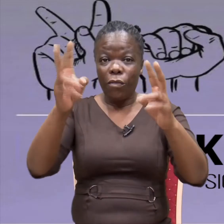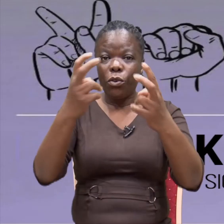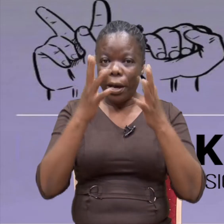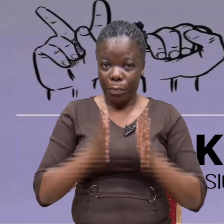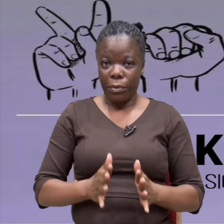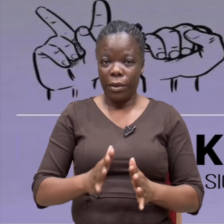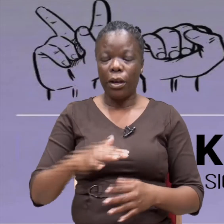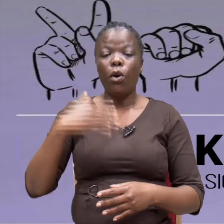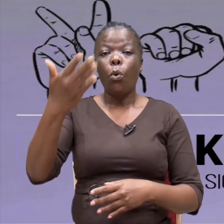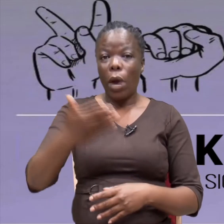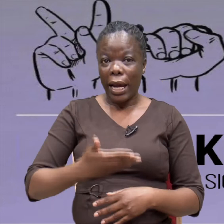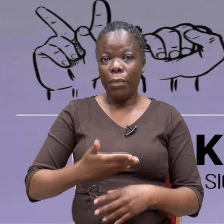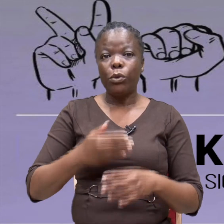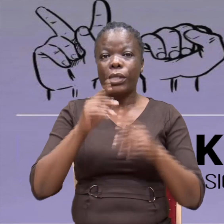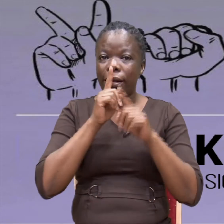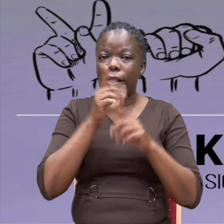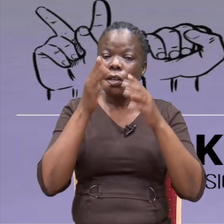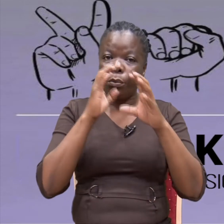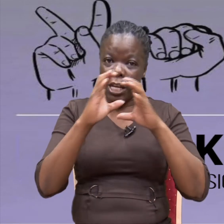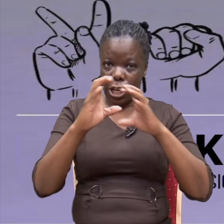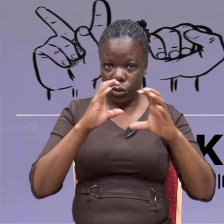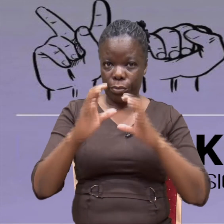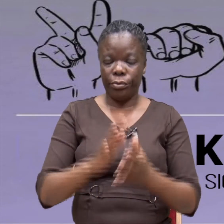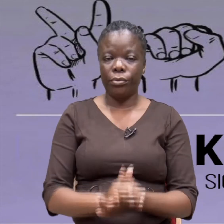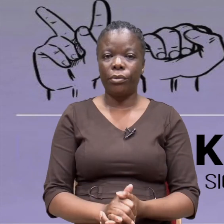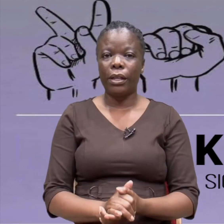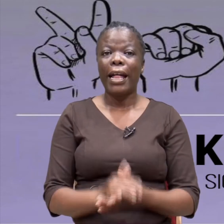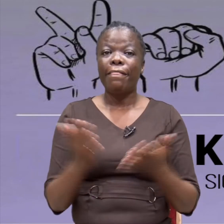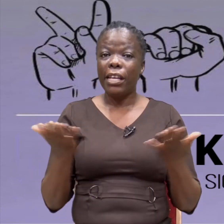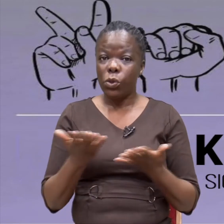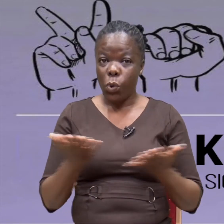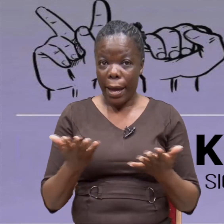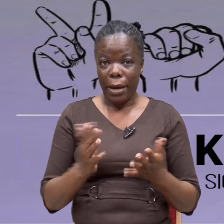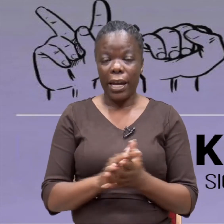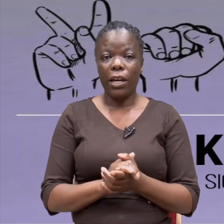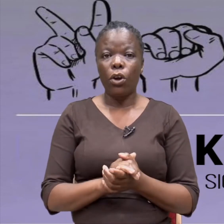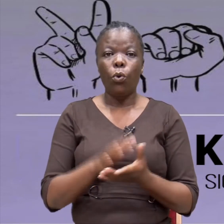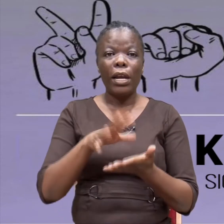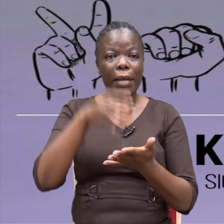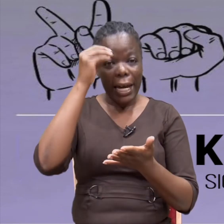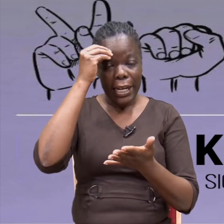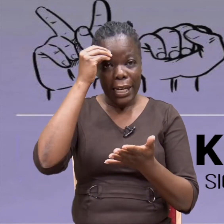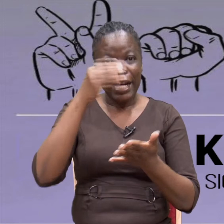viewer, welcome to Silent Communication. This is whereby we'll be learning